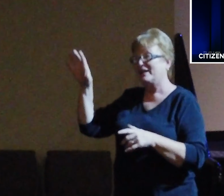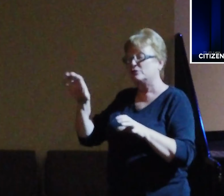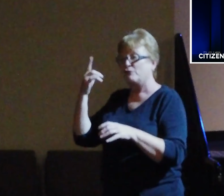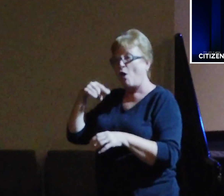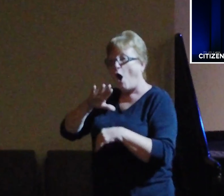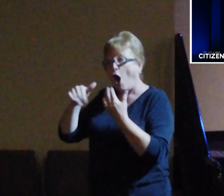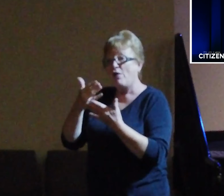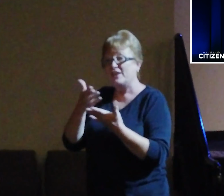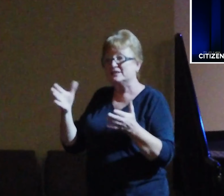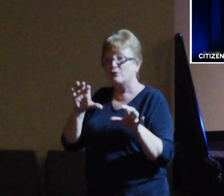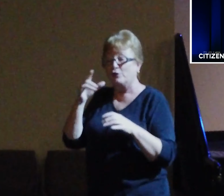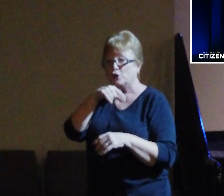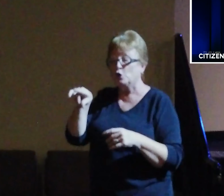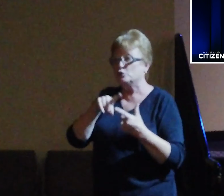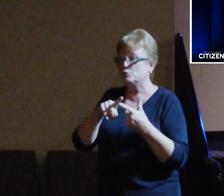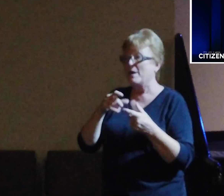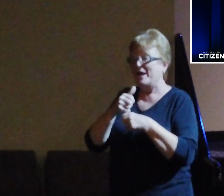your eternal